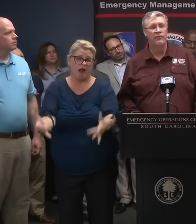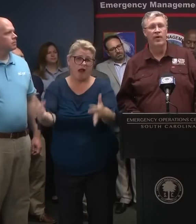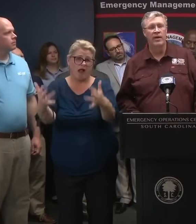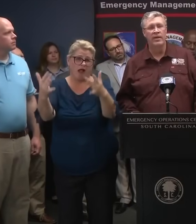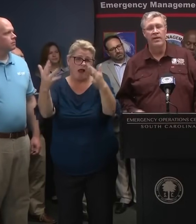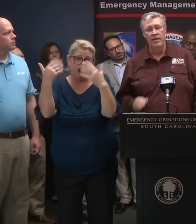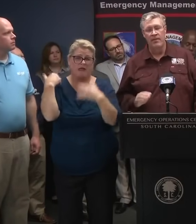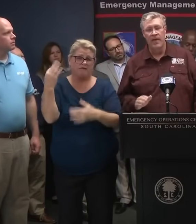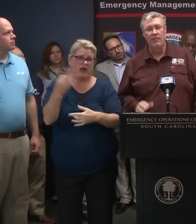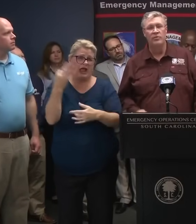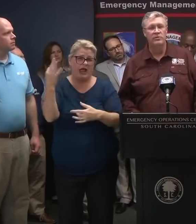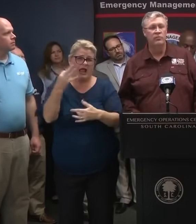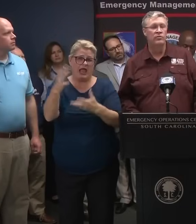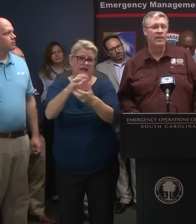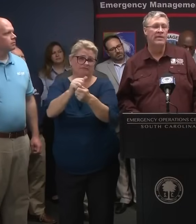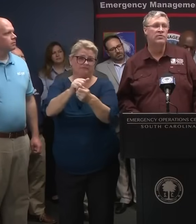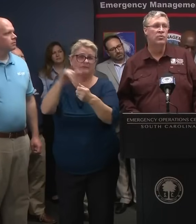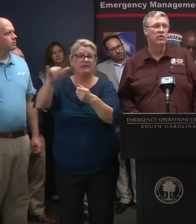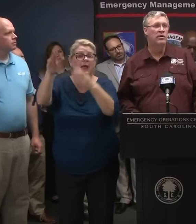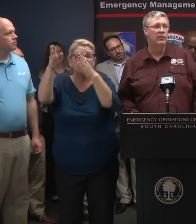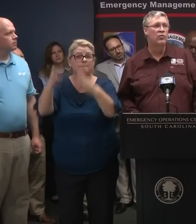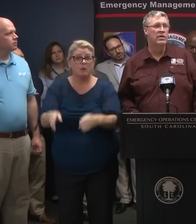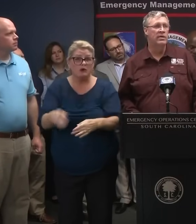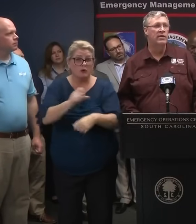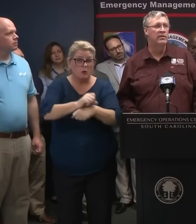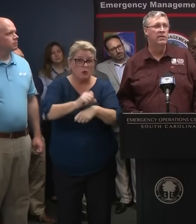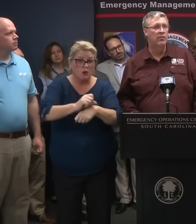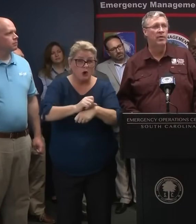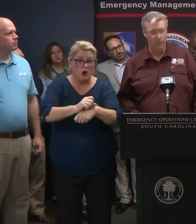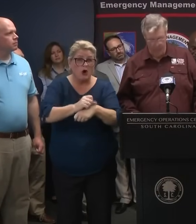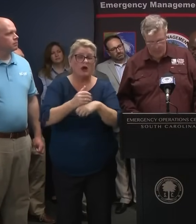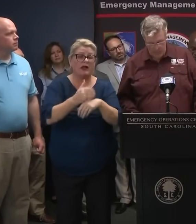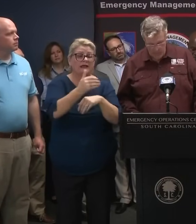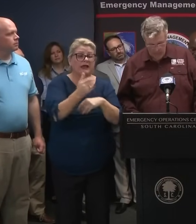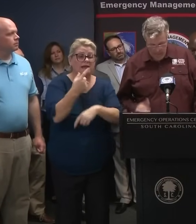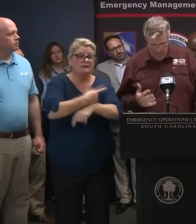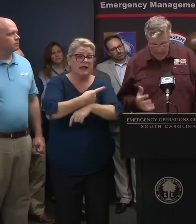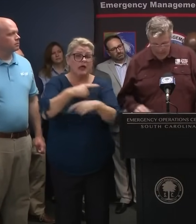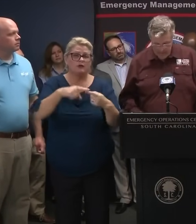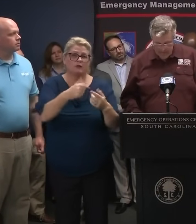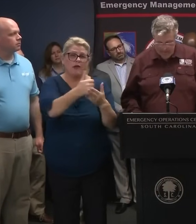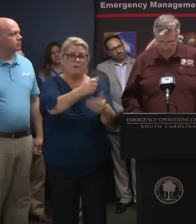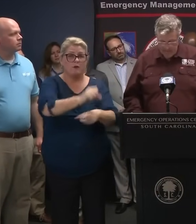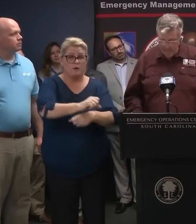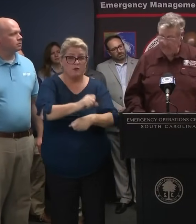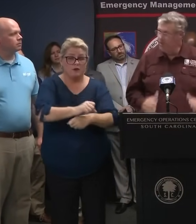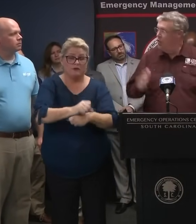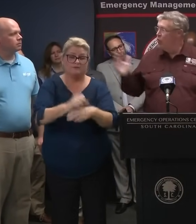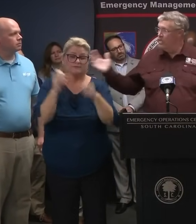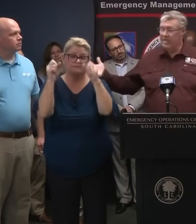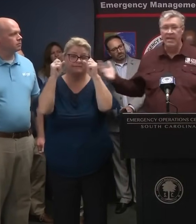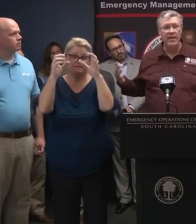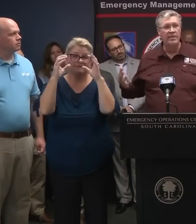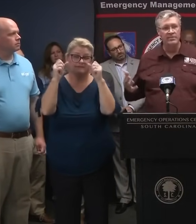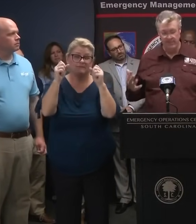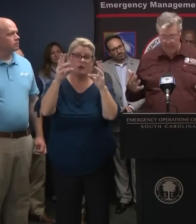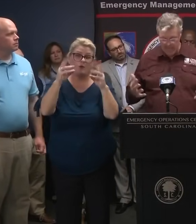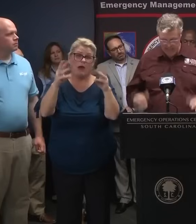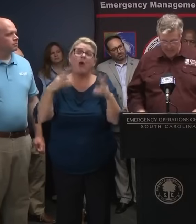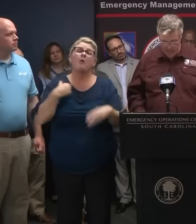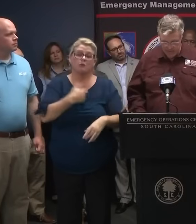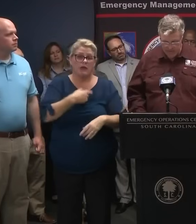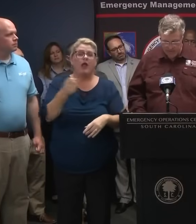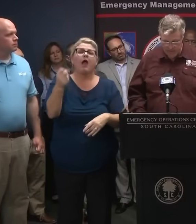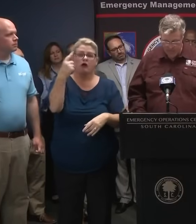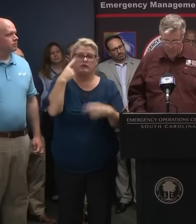loss on Friday. That person was back to work on the weekend to help other people. And I just think that's amazing. We get it as